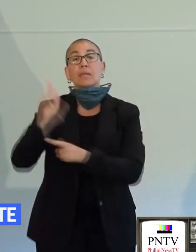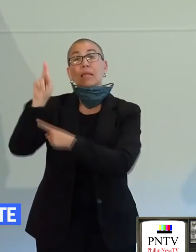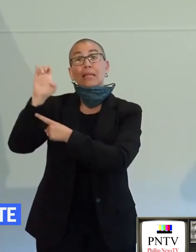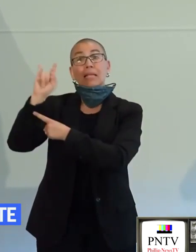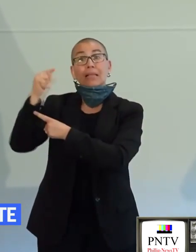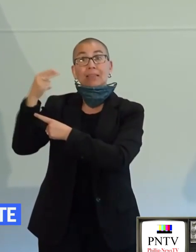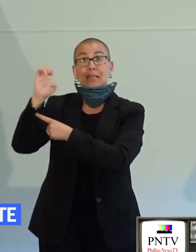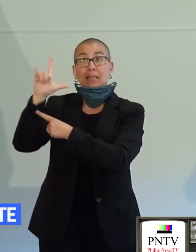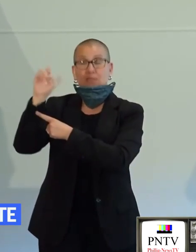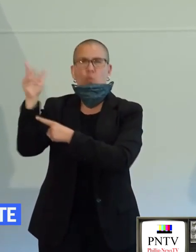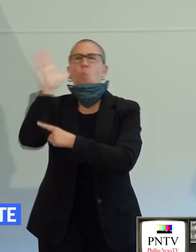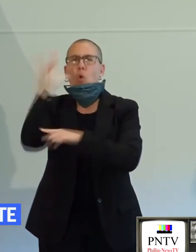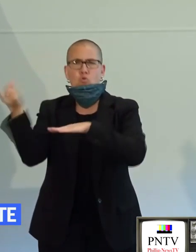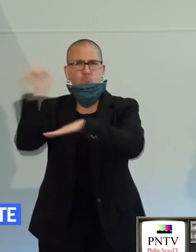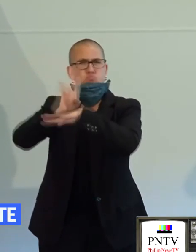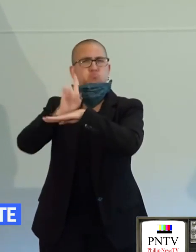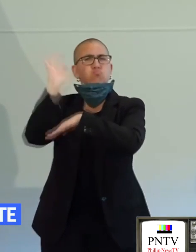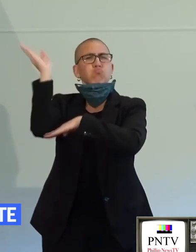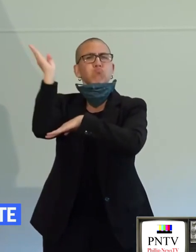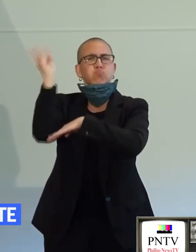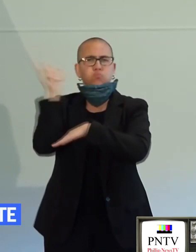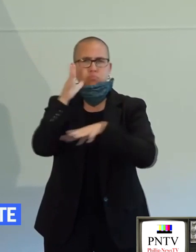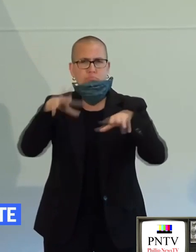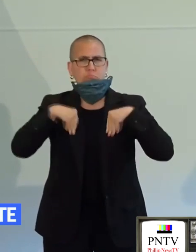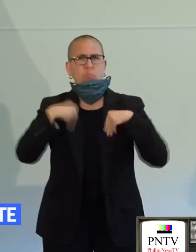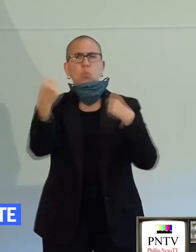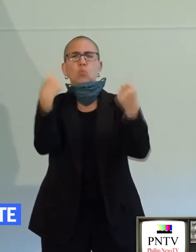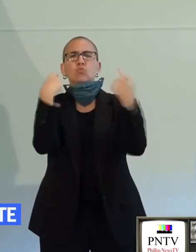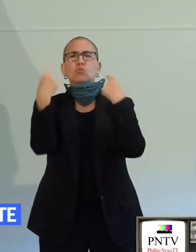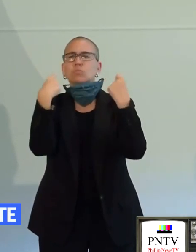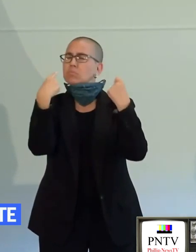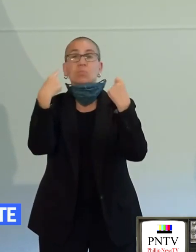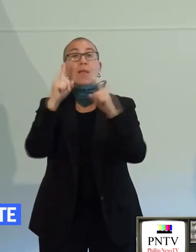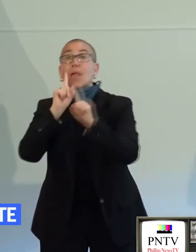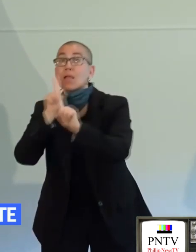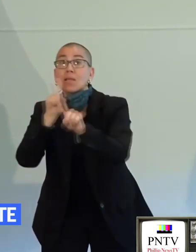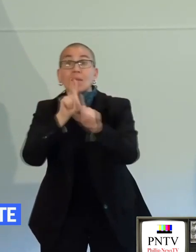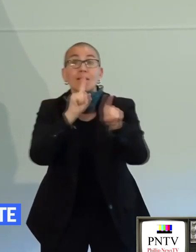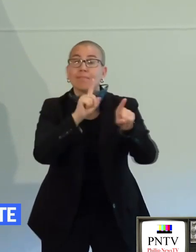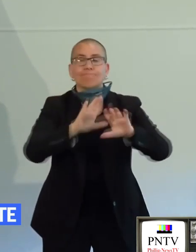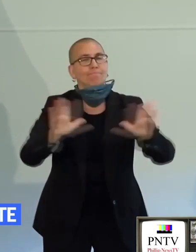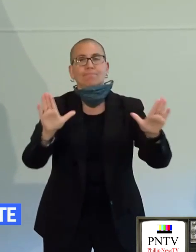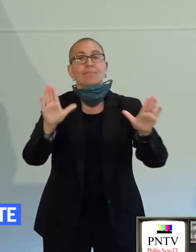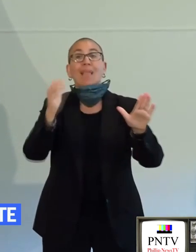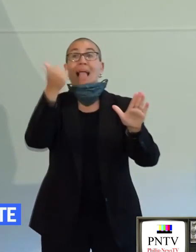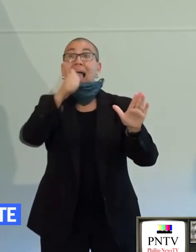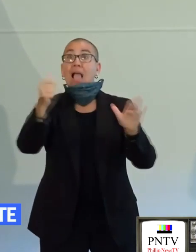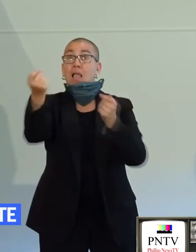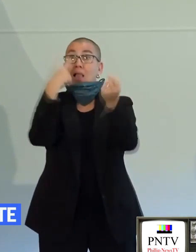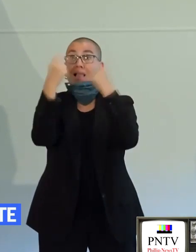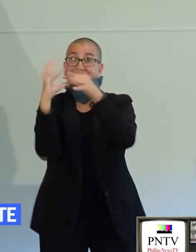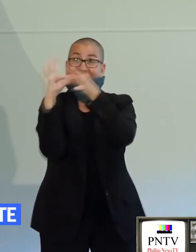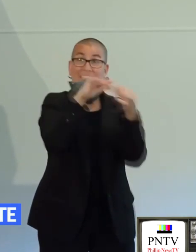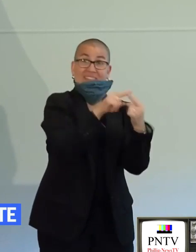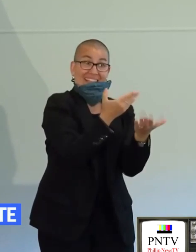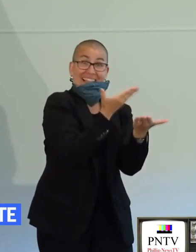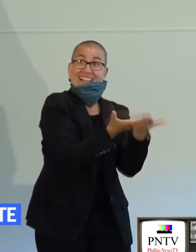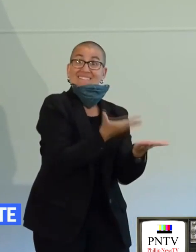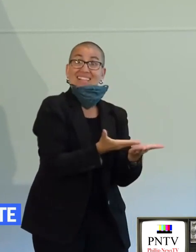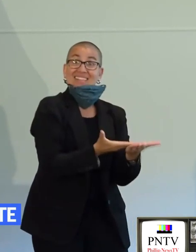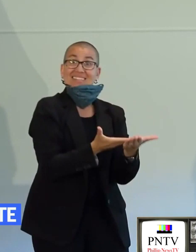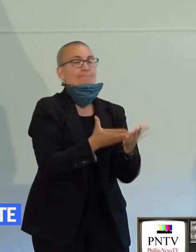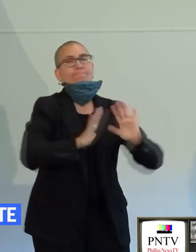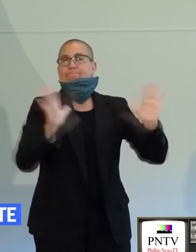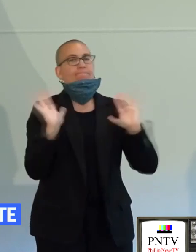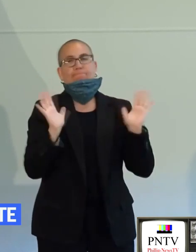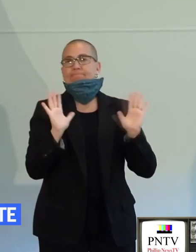then taking your questions. He will not be able to answer any questions about evidence or how evidence is evaluated, any question